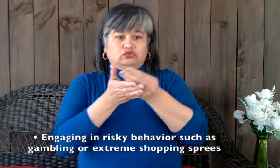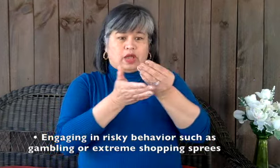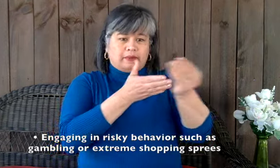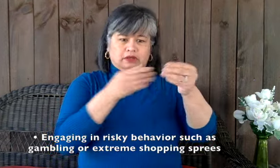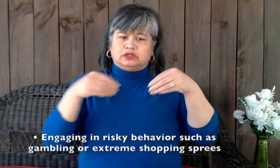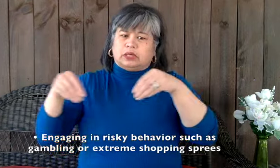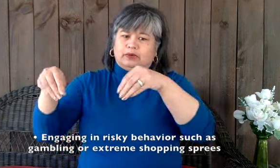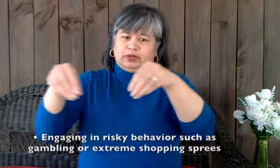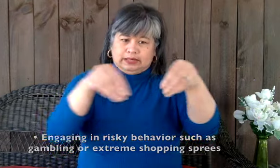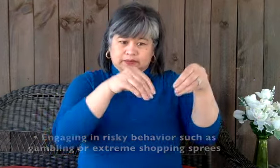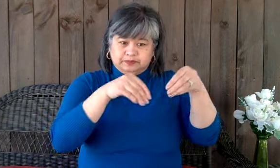sprees,